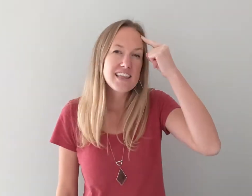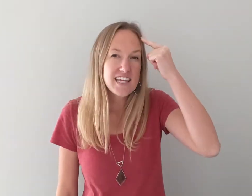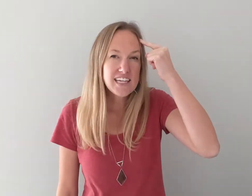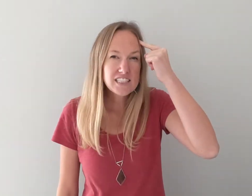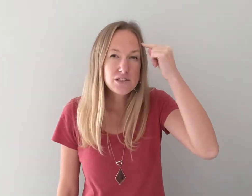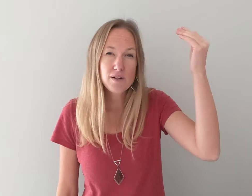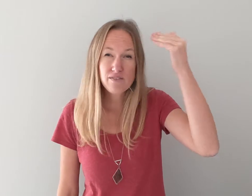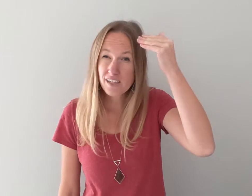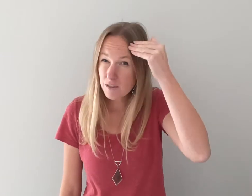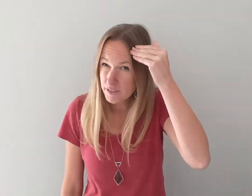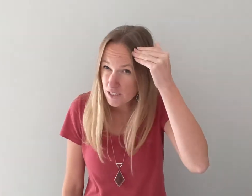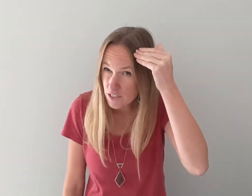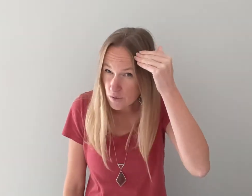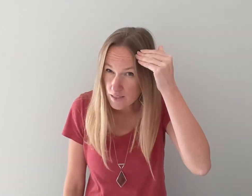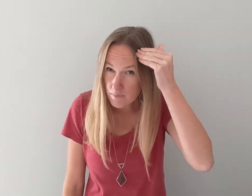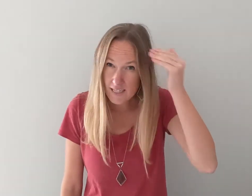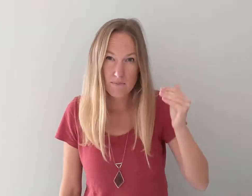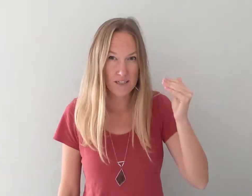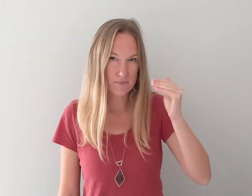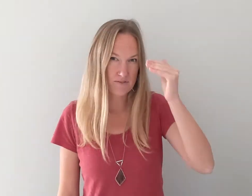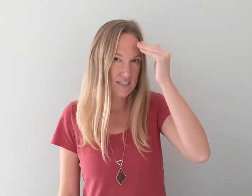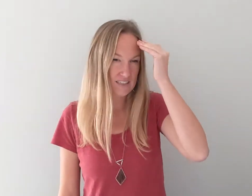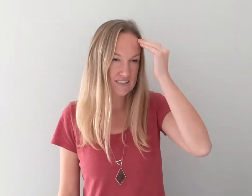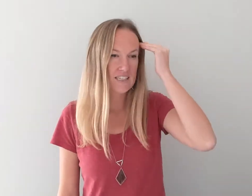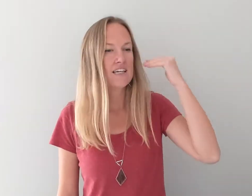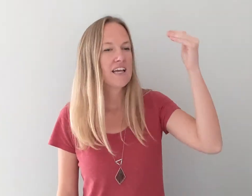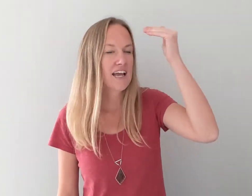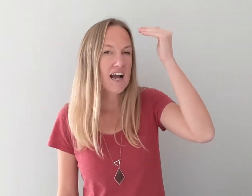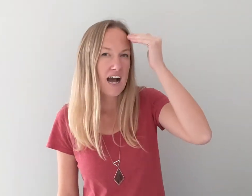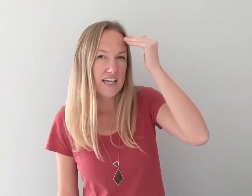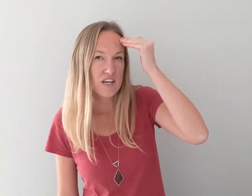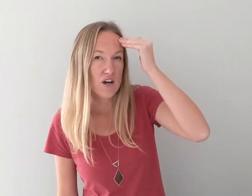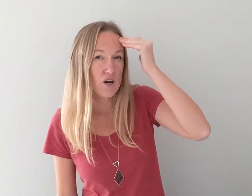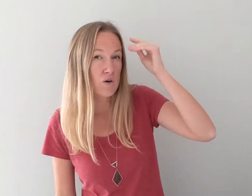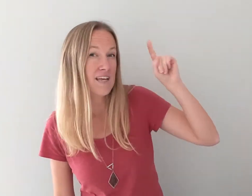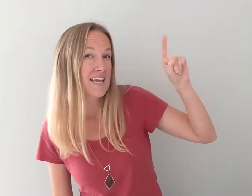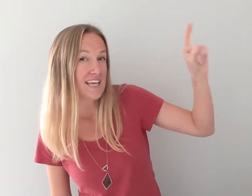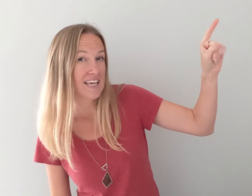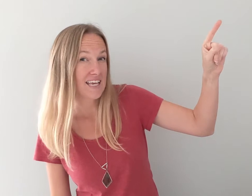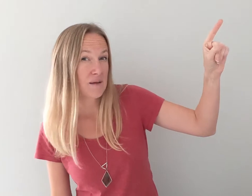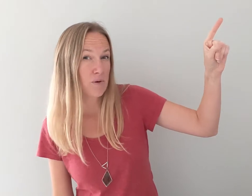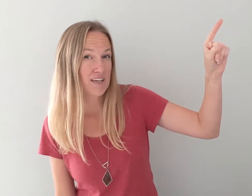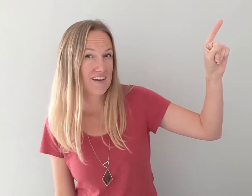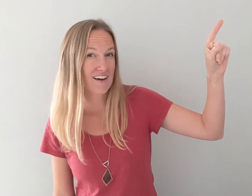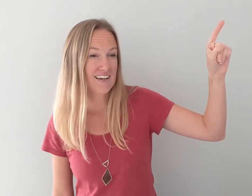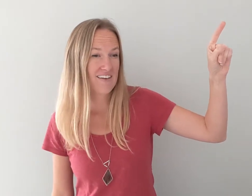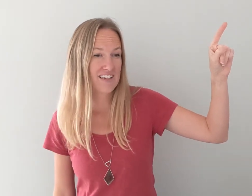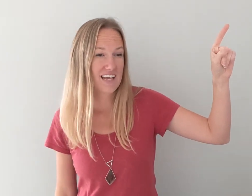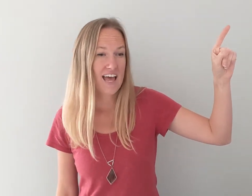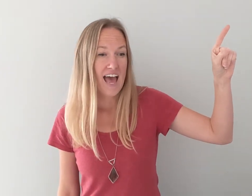Think is just one finger, but to know something, multiple fingers. Okay, I know he, pointing to God in heaven,